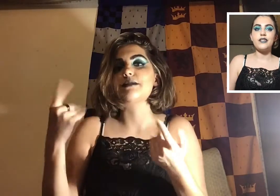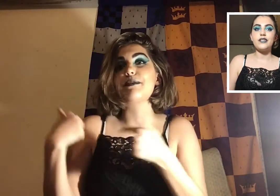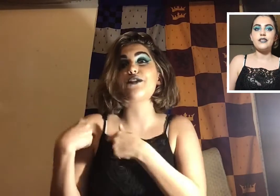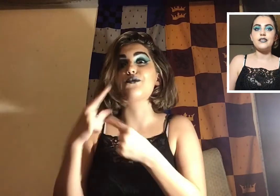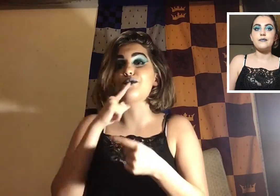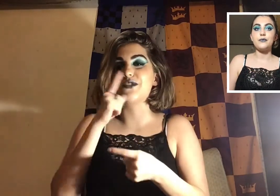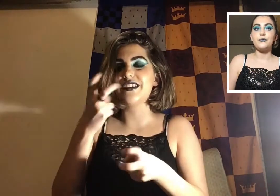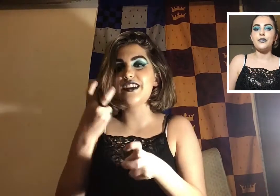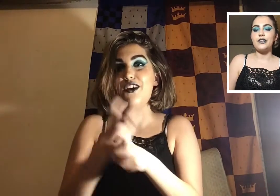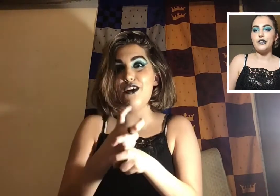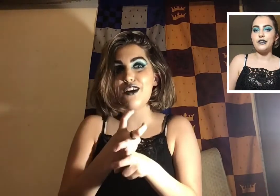everything has been really hard.